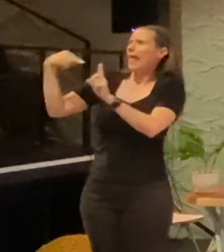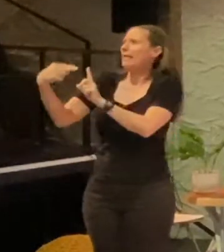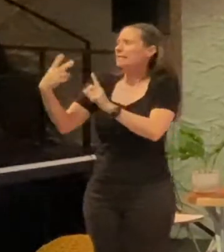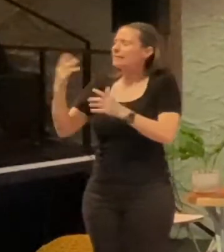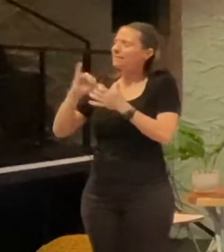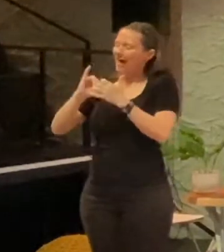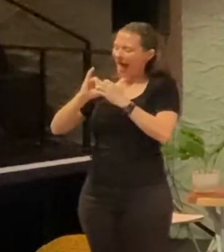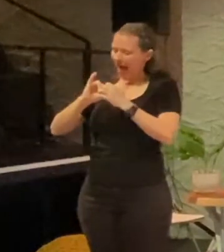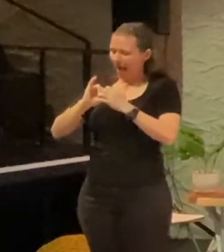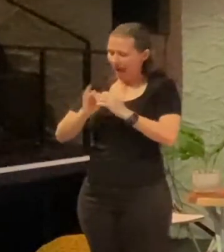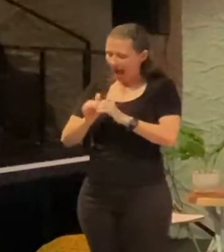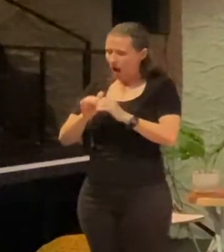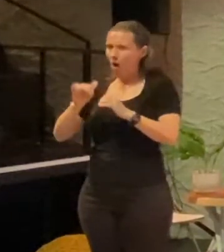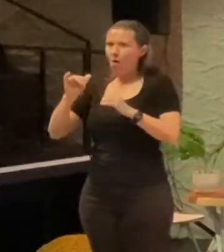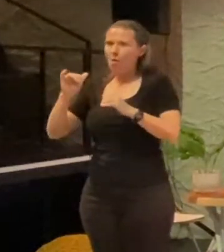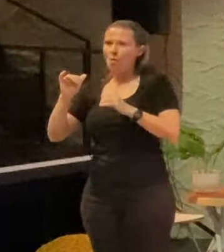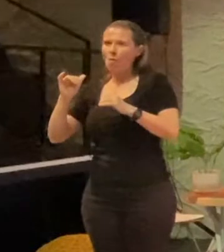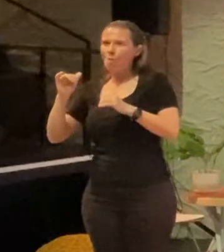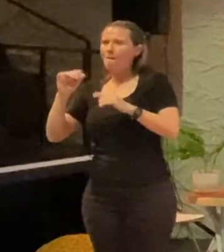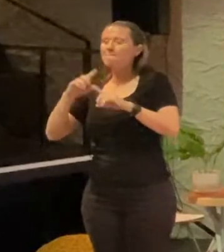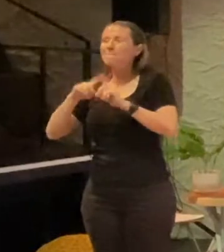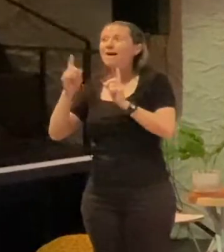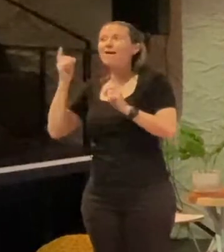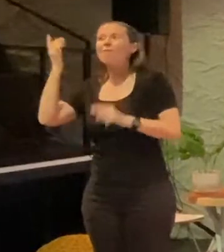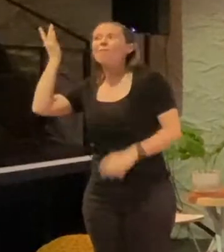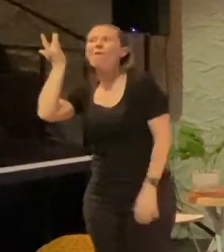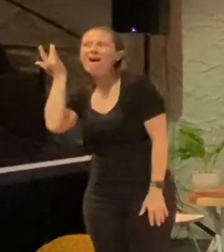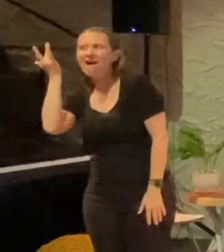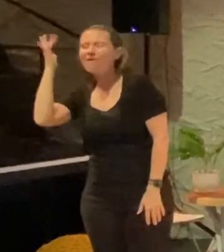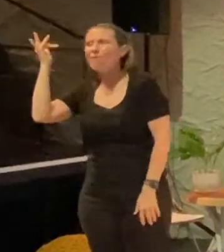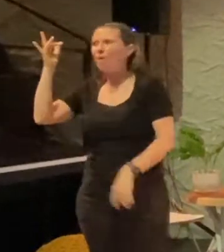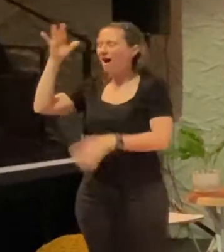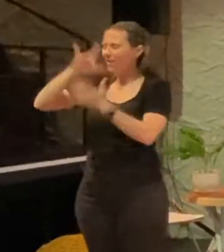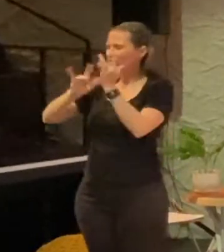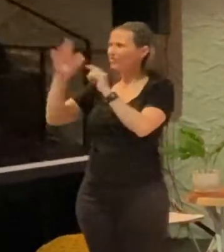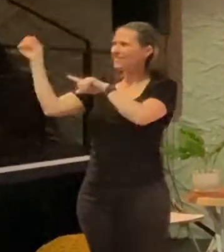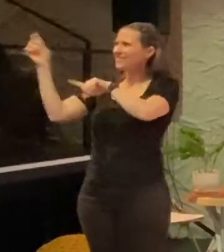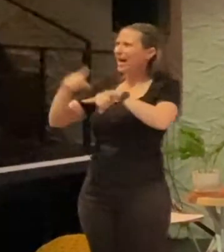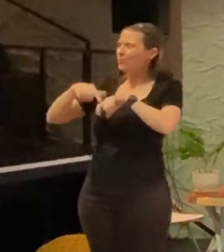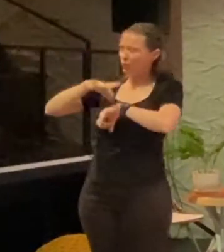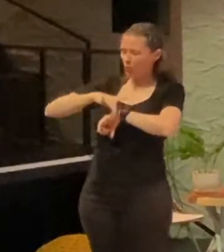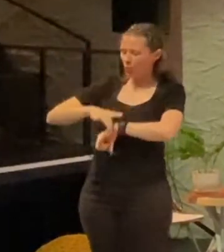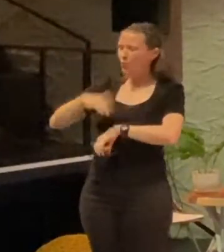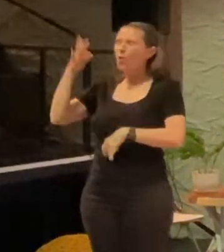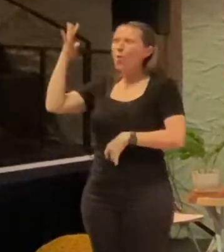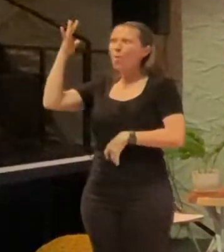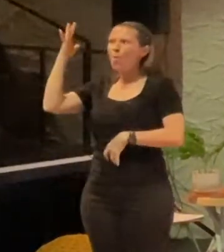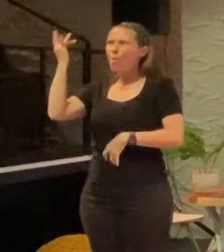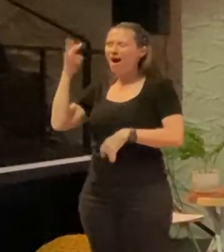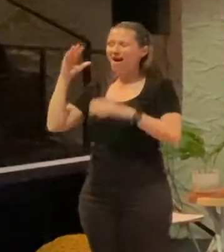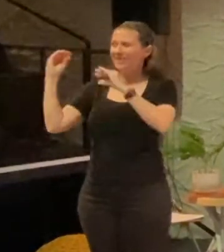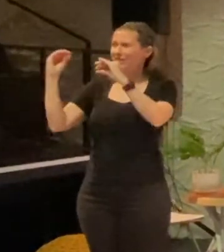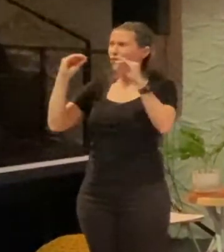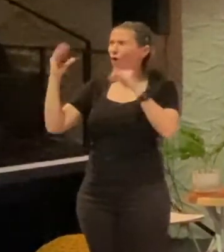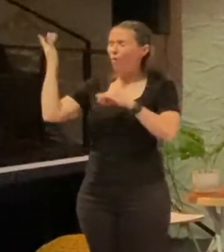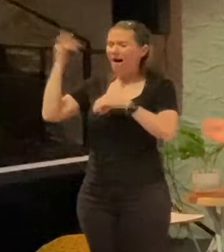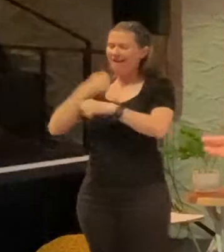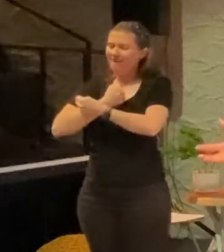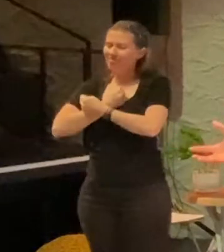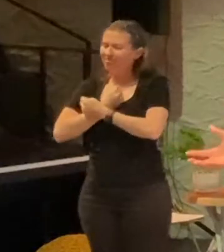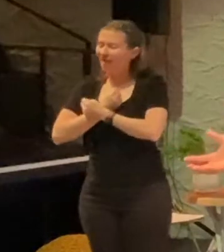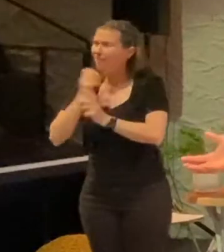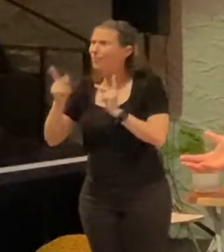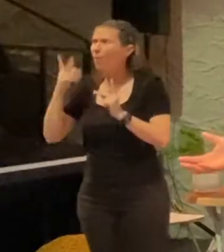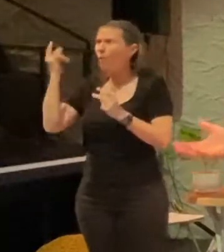most importantly, why Jesus came to earth. Why he taught what he did. Why he loved those he loved. Why